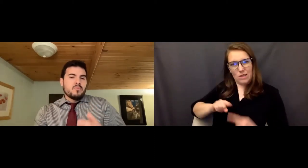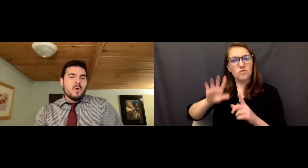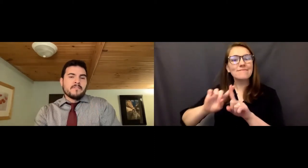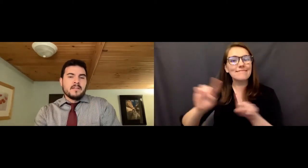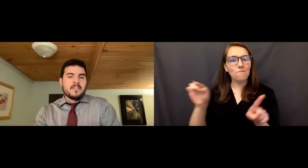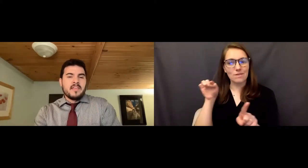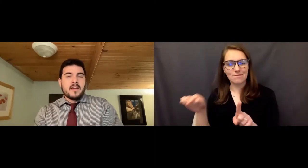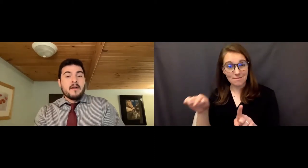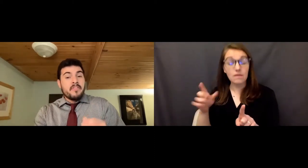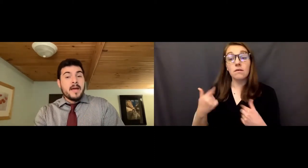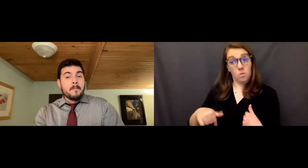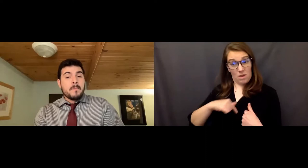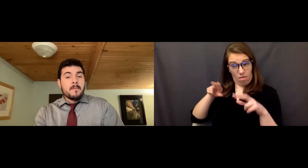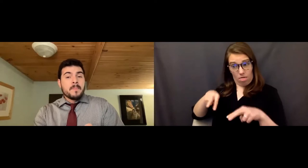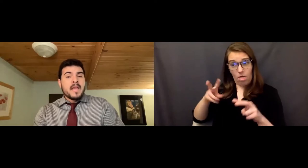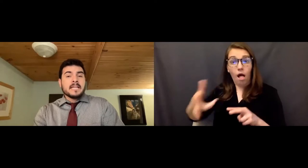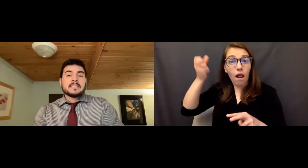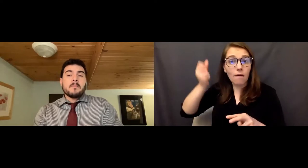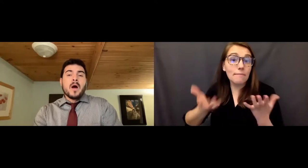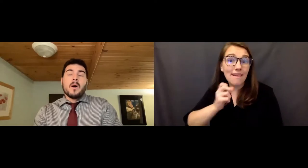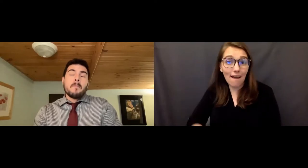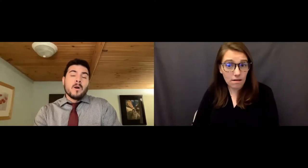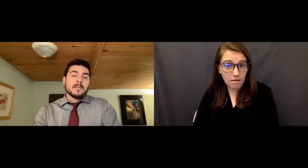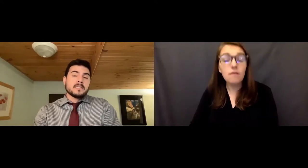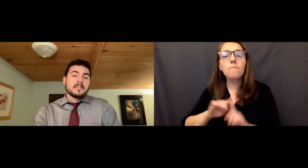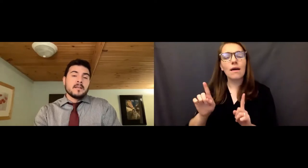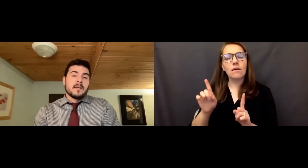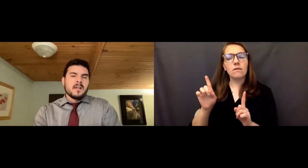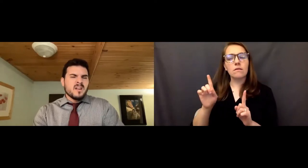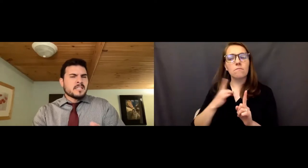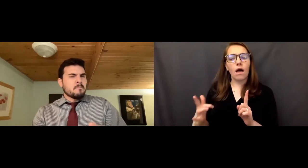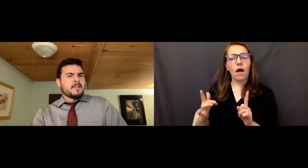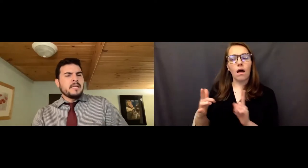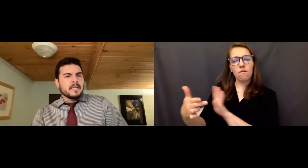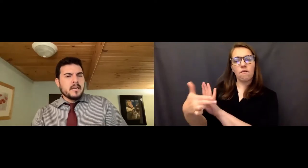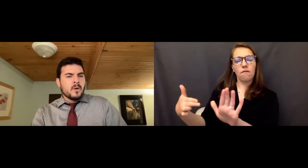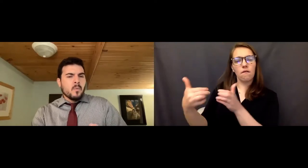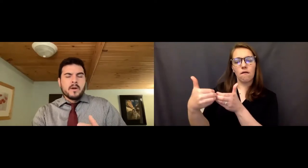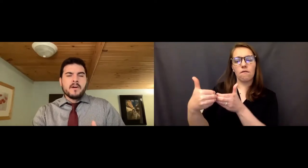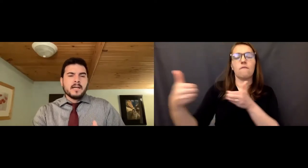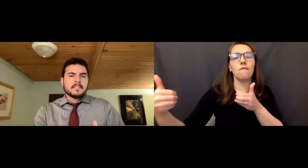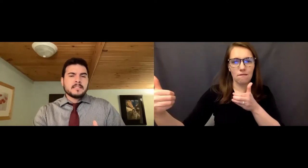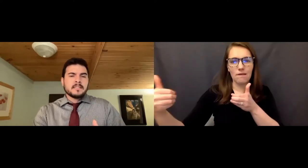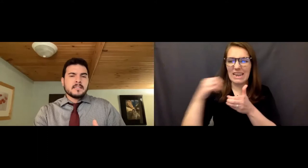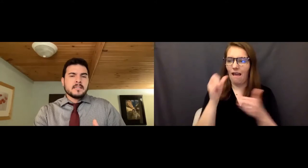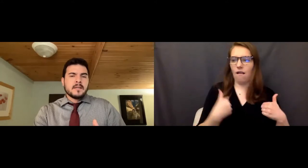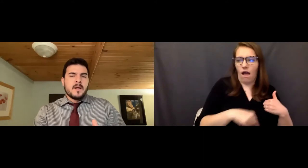all too often to think of them as somehow apart, not completely one of